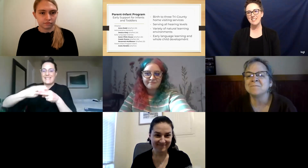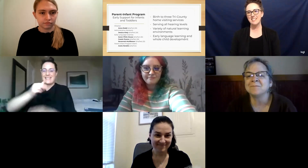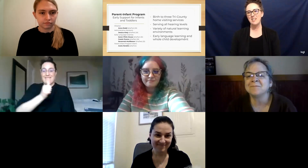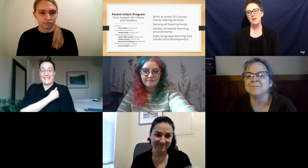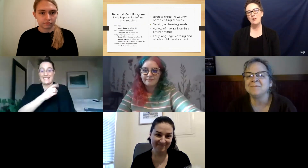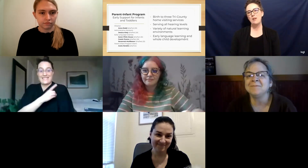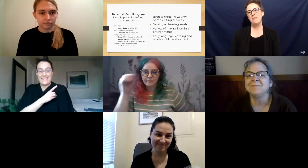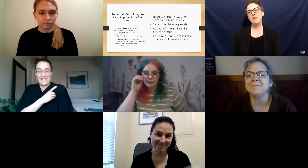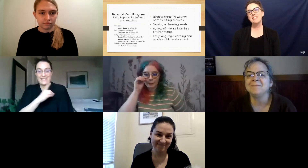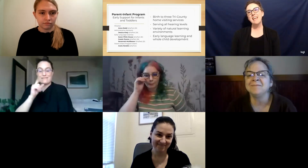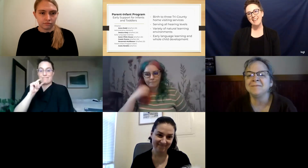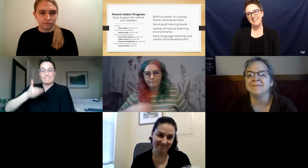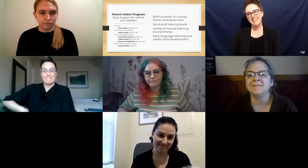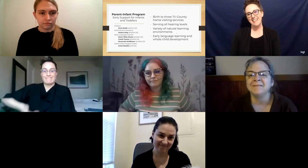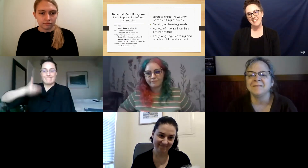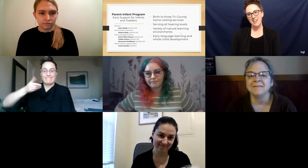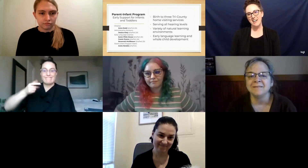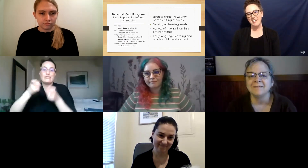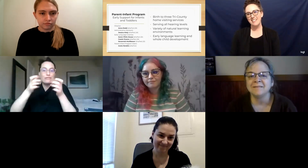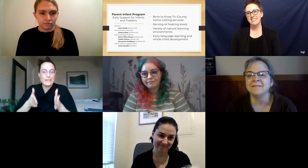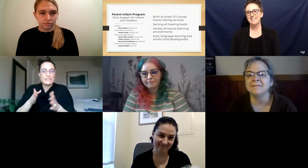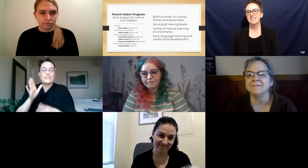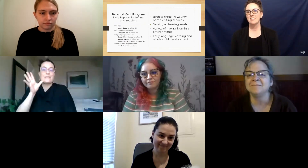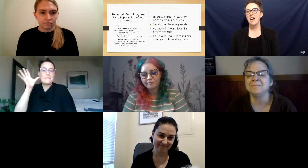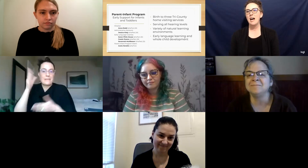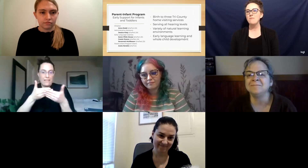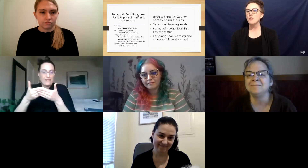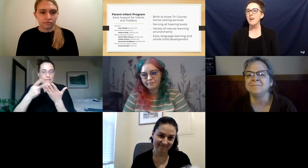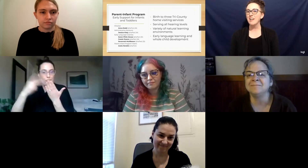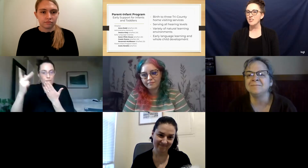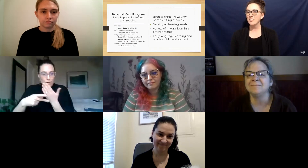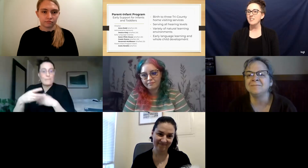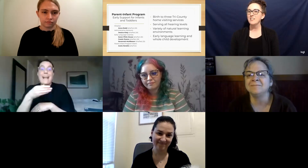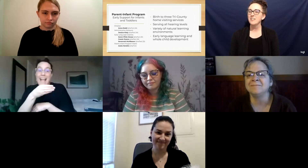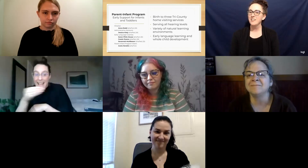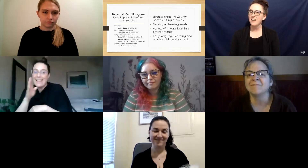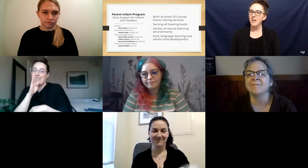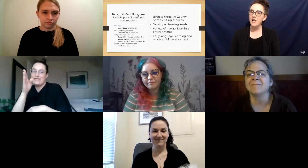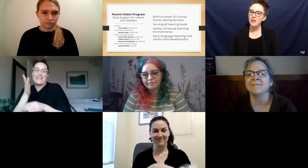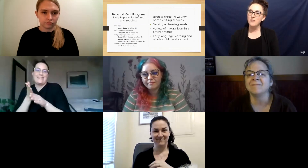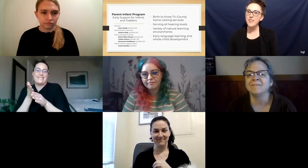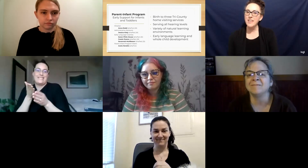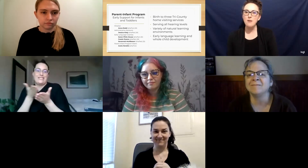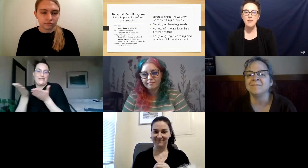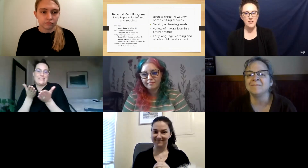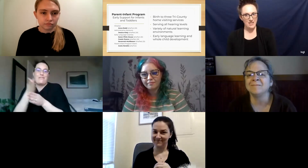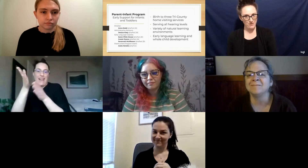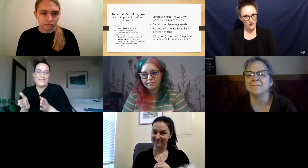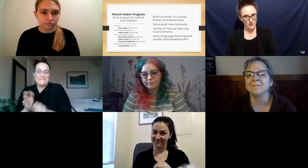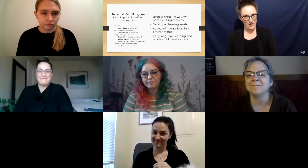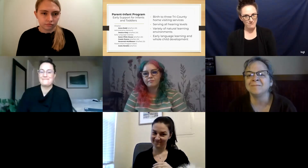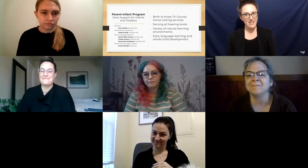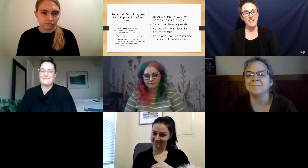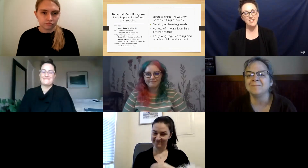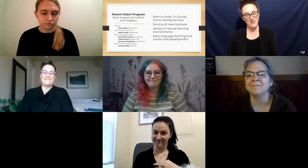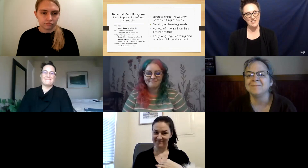Hello, my name is Anna Dodd. I'm the director of the parent-infant